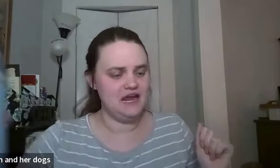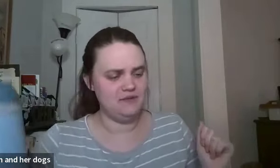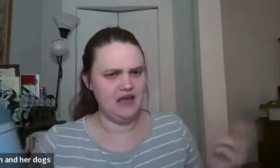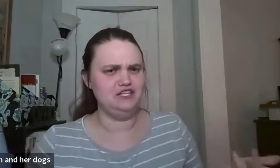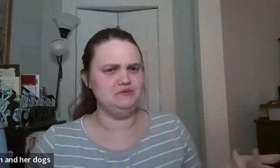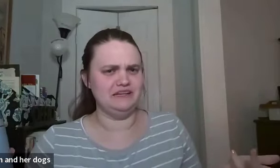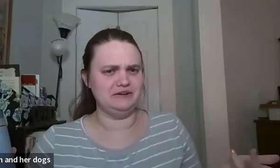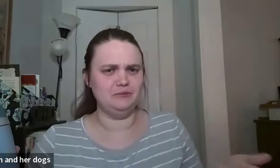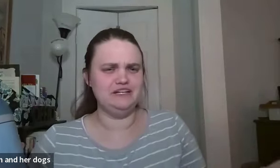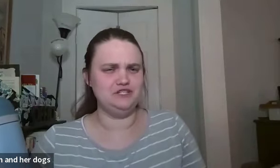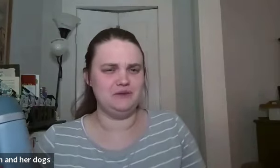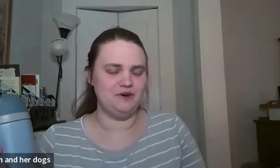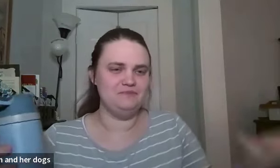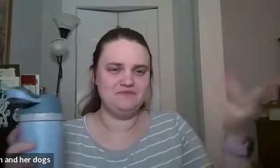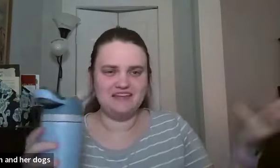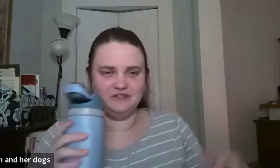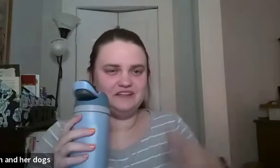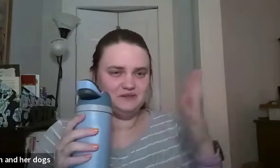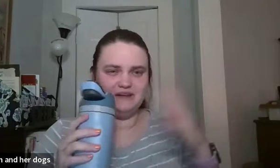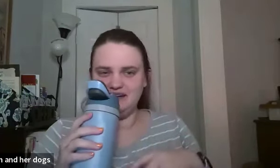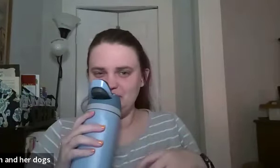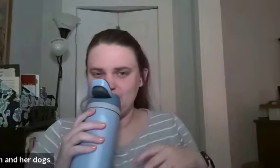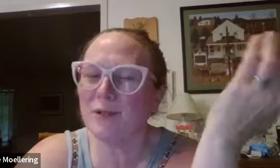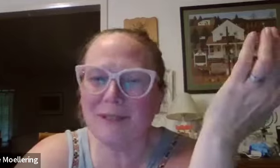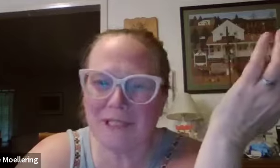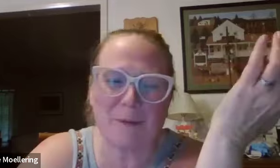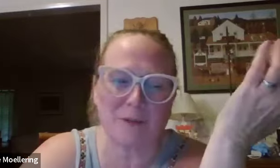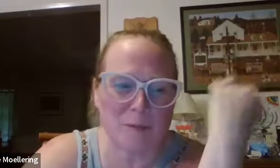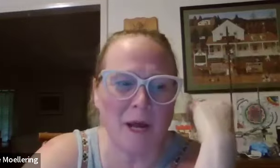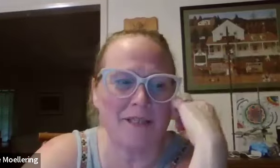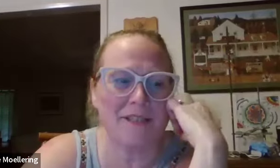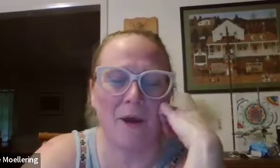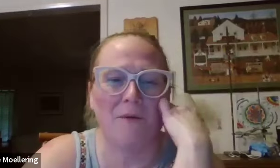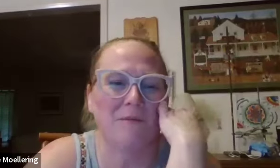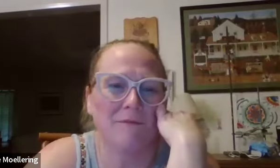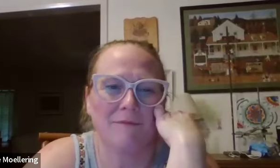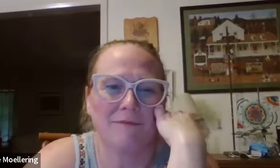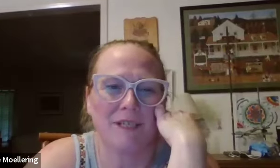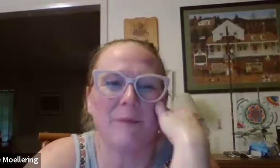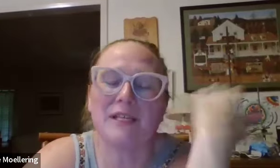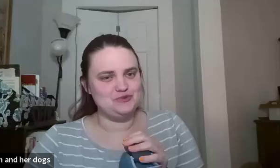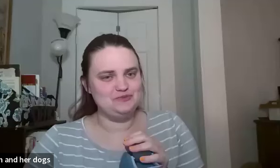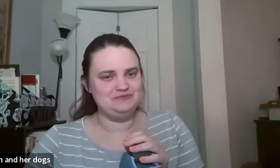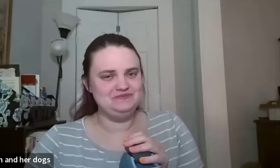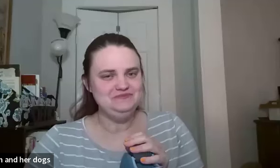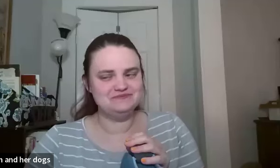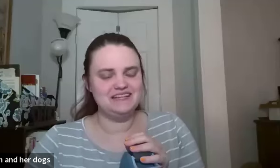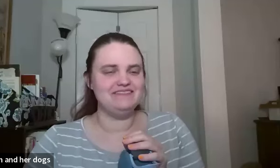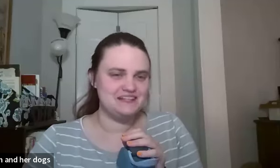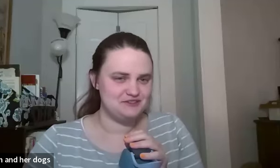I'm like, "How did you get here? Where did you come from?" That sort of thing, so I get But it. you also didn't expect a response. So, That is I mean, I also true. assume you didn't. That is also